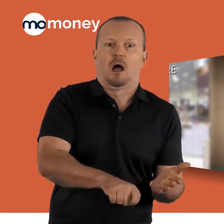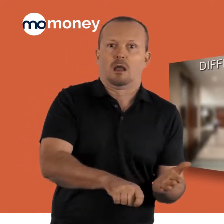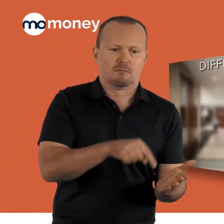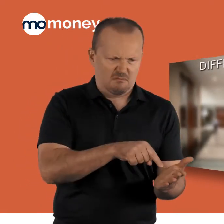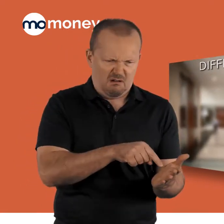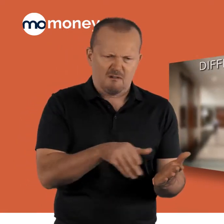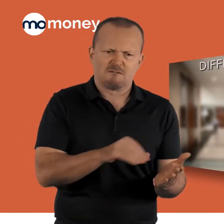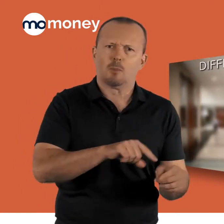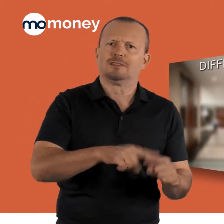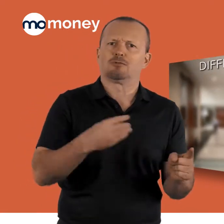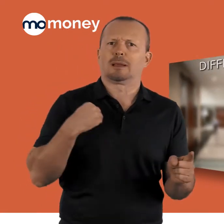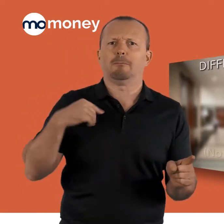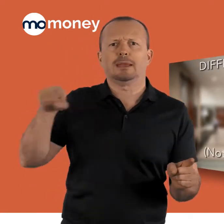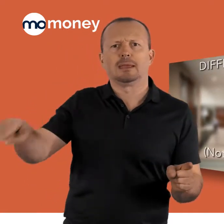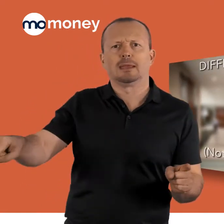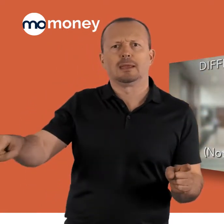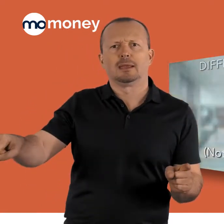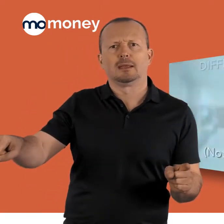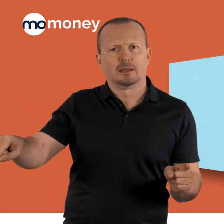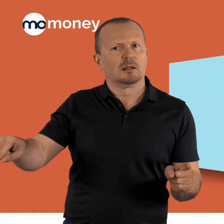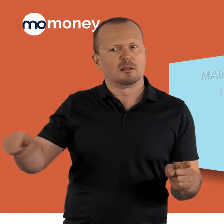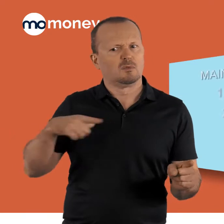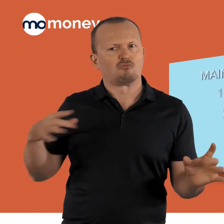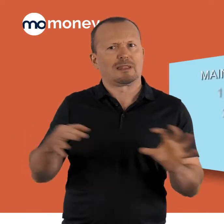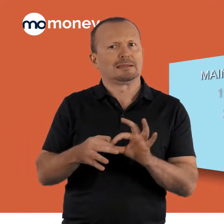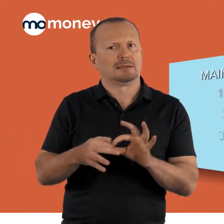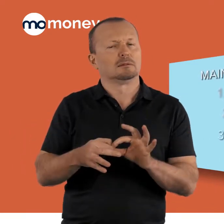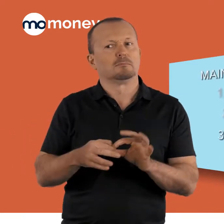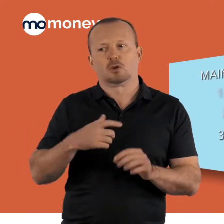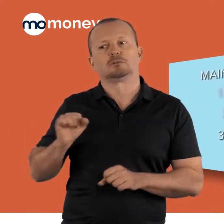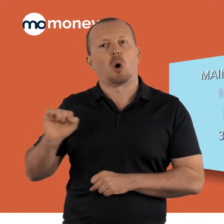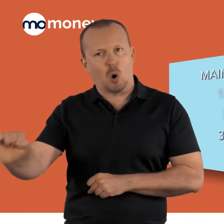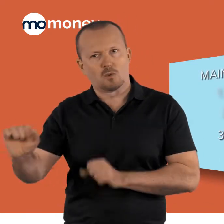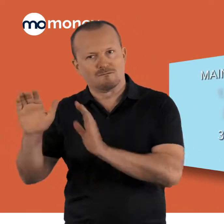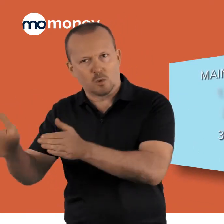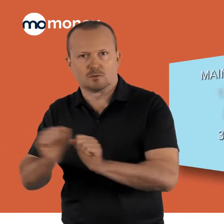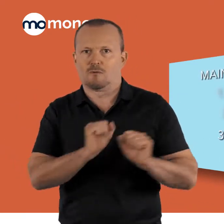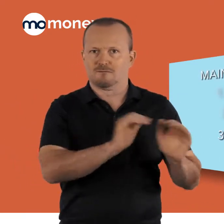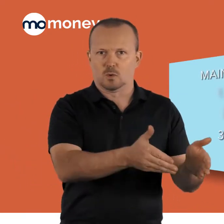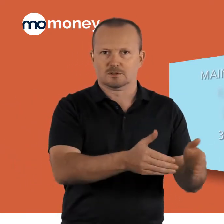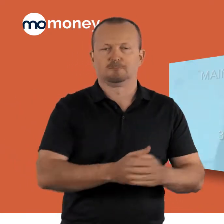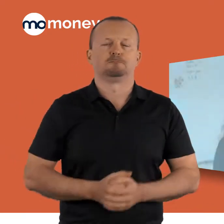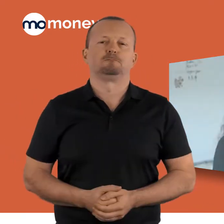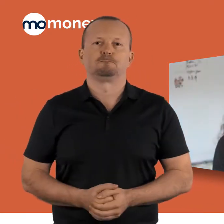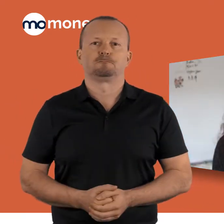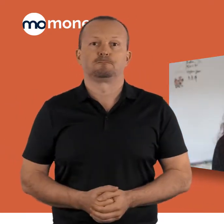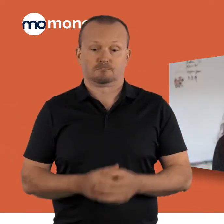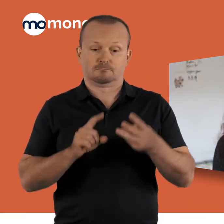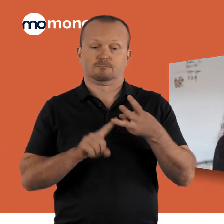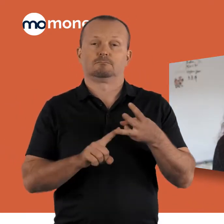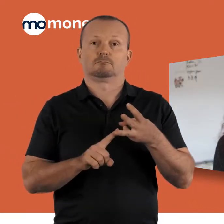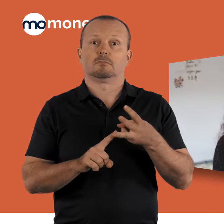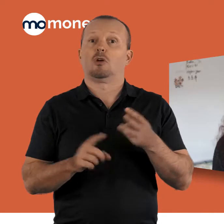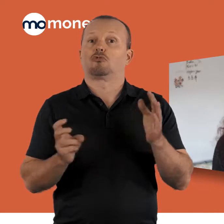different company that store has no relationship with. Number three, the contract. This is the formal signed agreement stating the rights